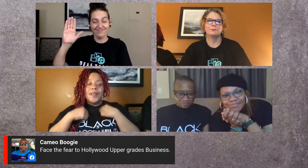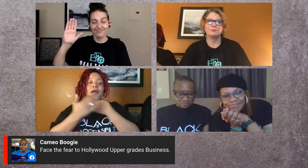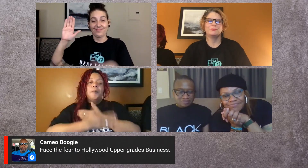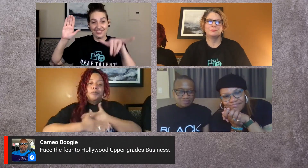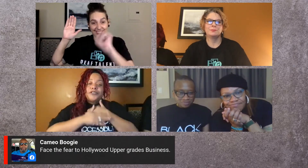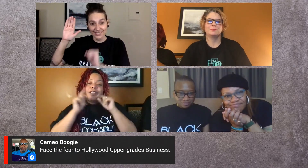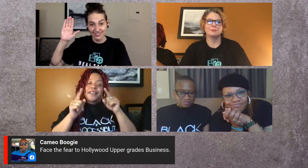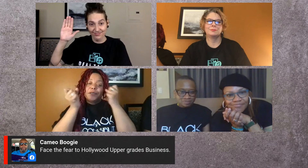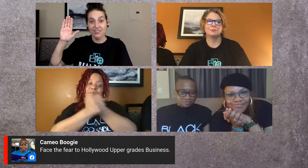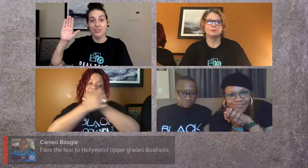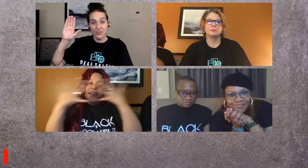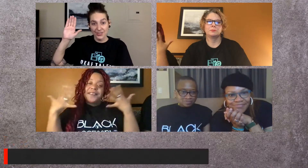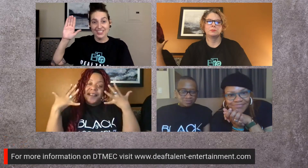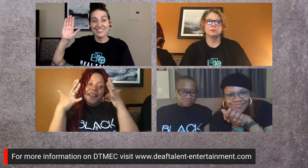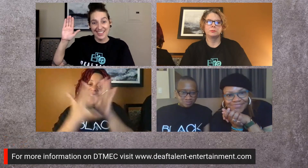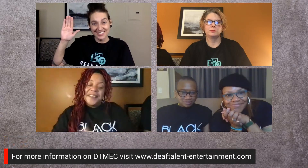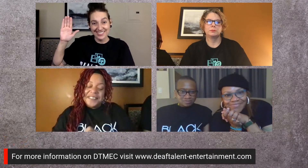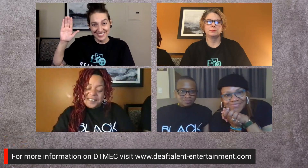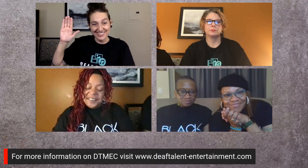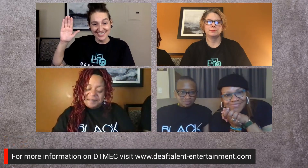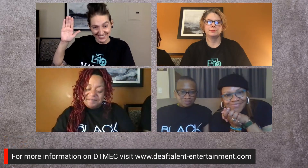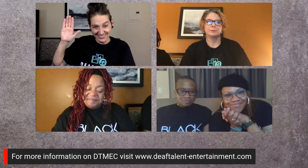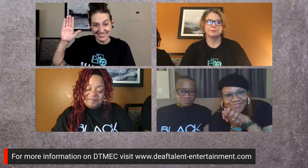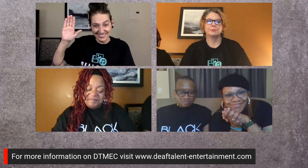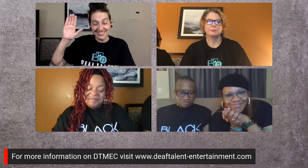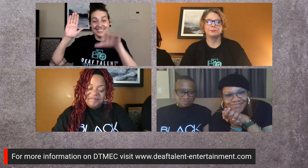appreciate you guys so much.